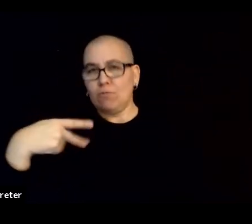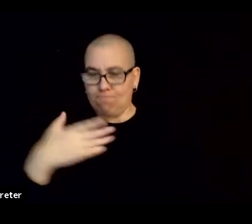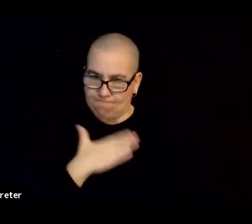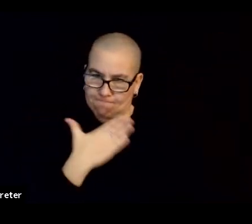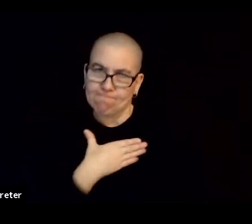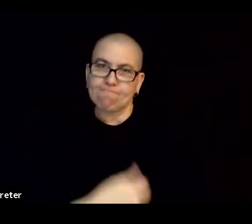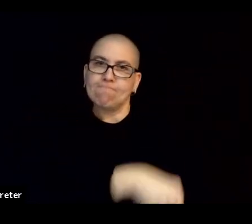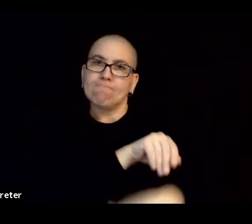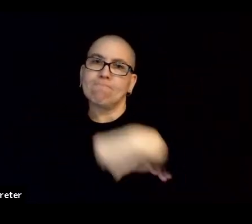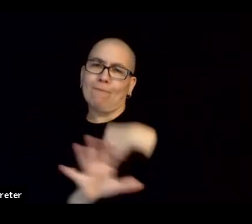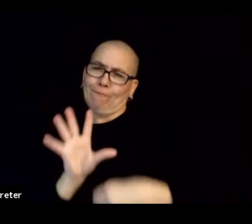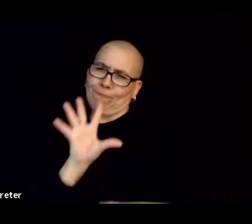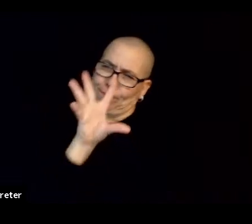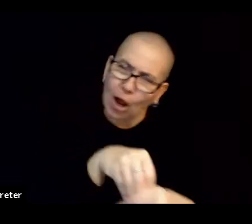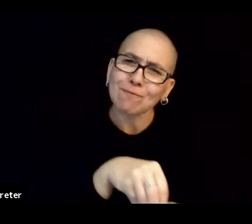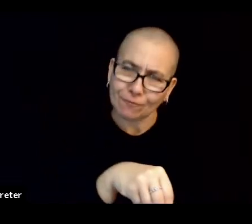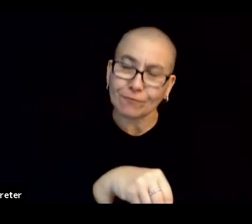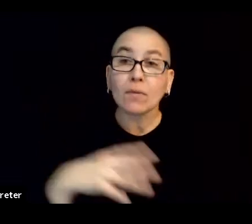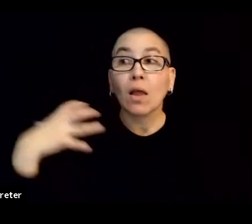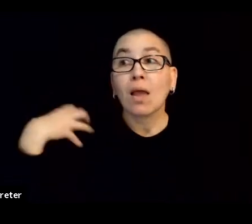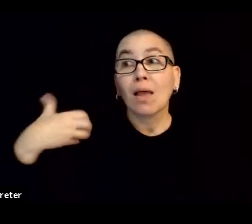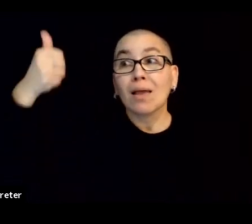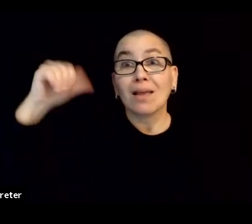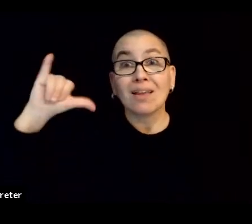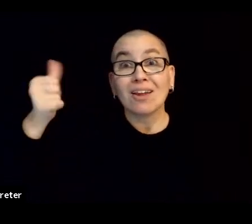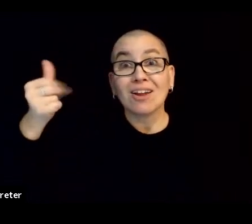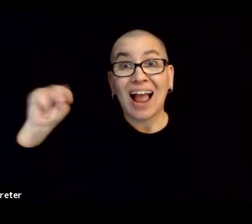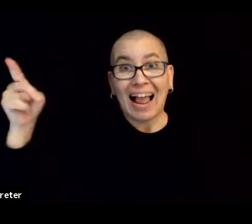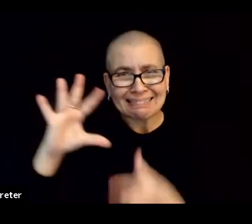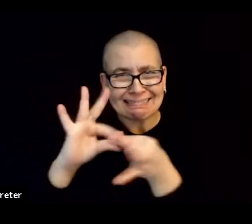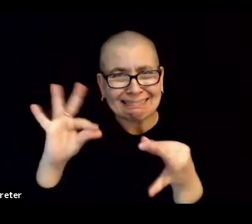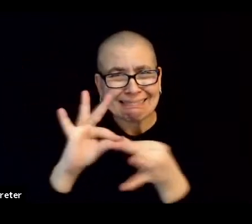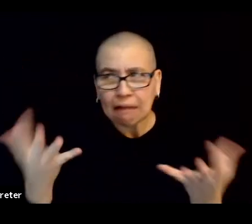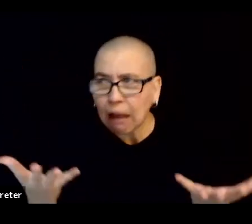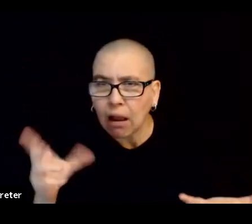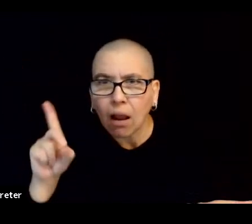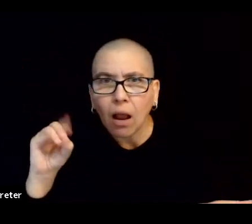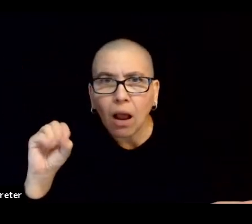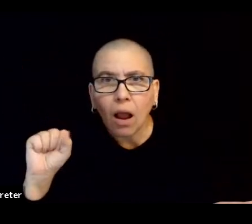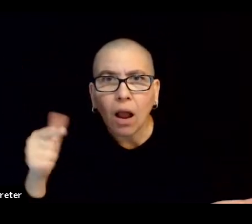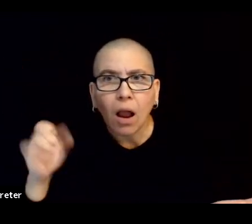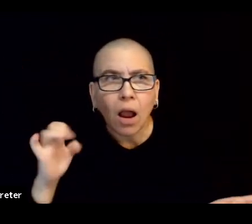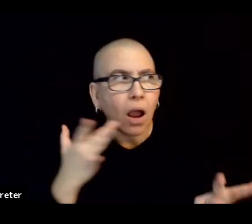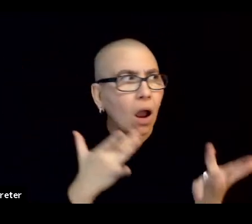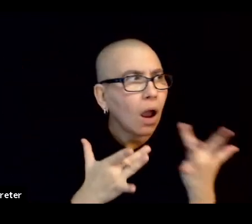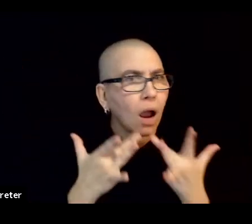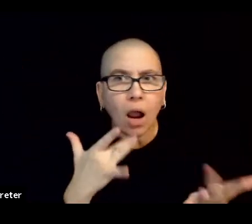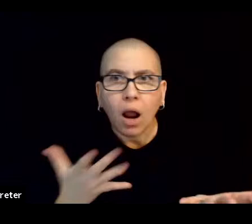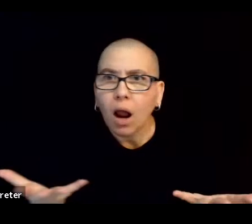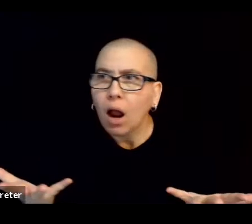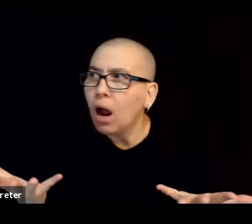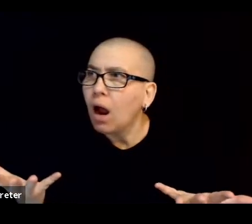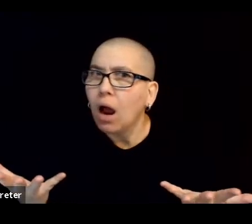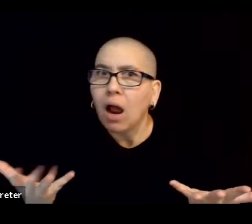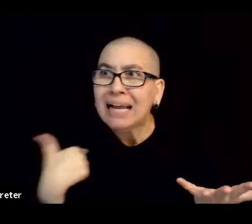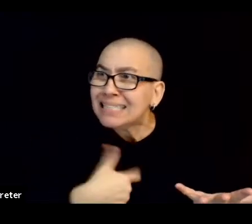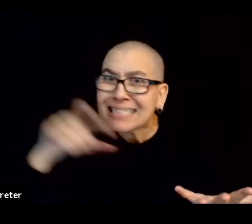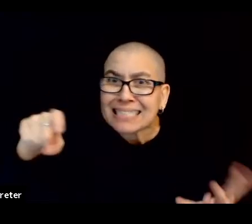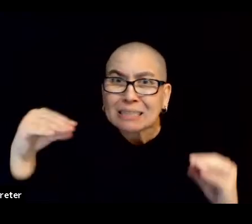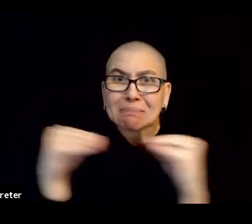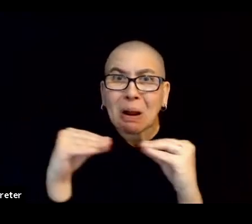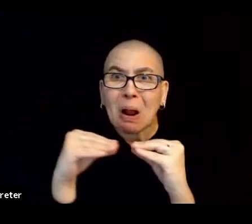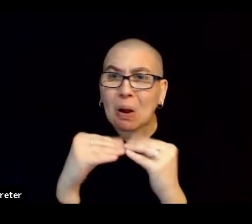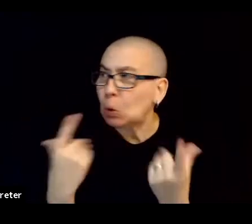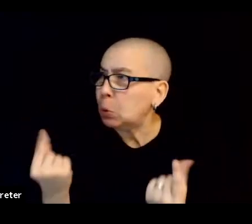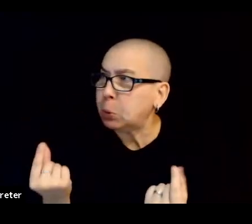from our patients and members at Health Partners. They want access to vaccine now, and we want to be able to provide it to them. It's